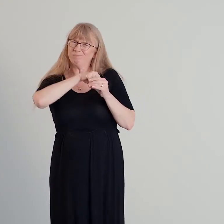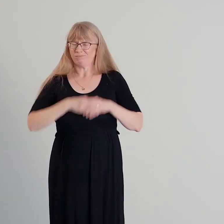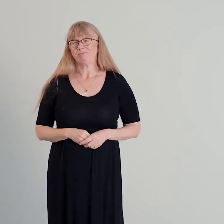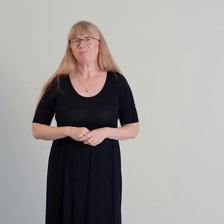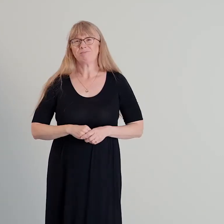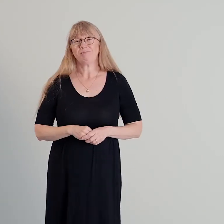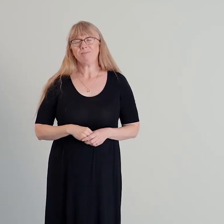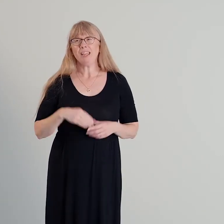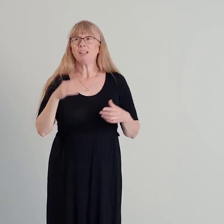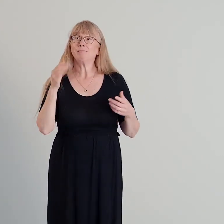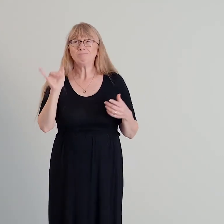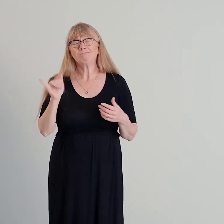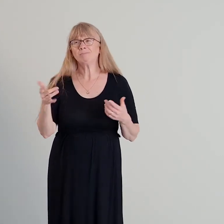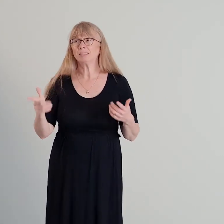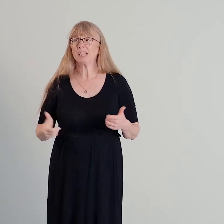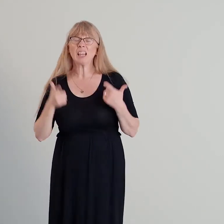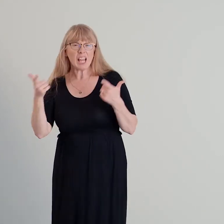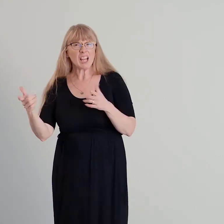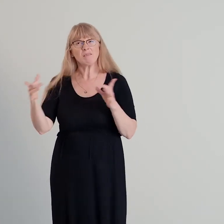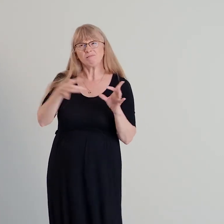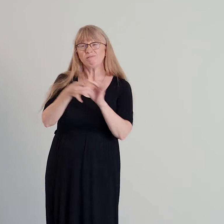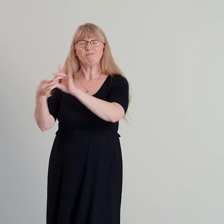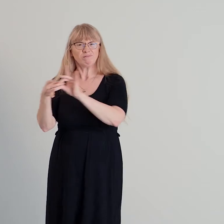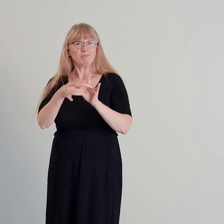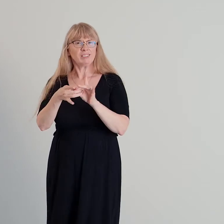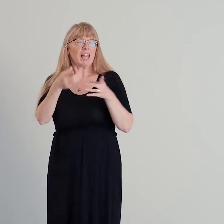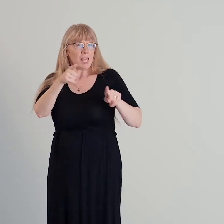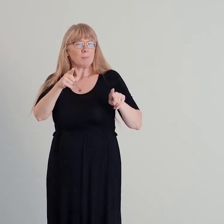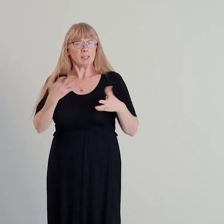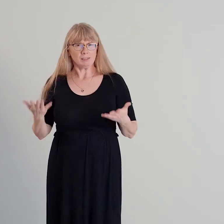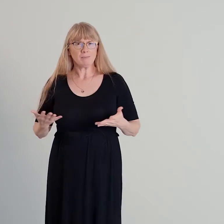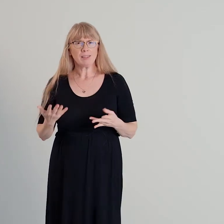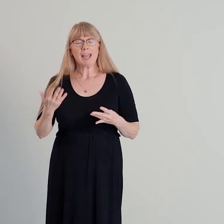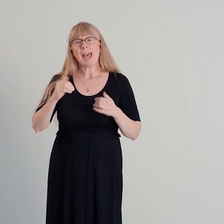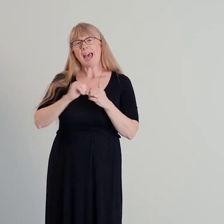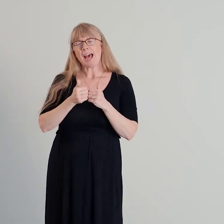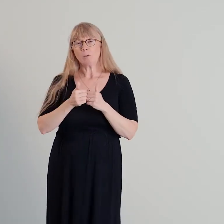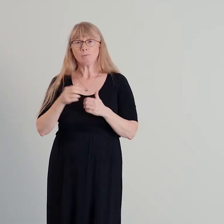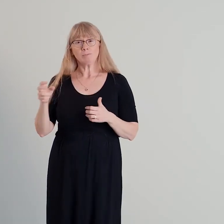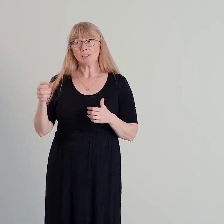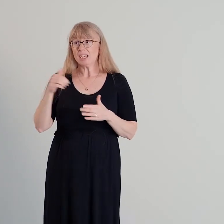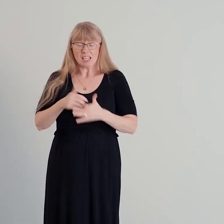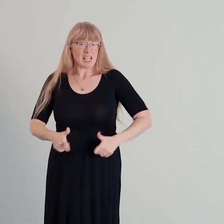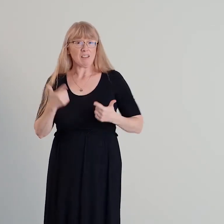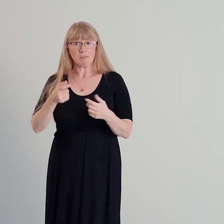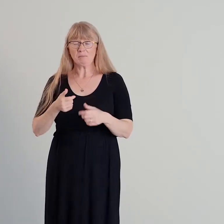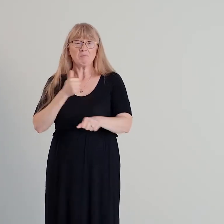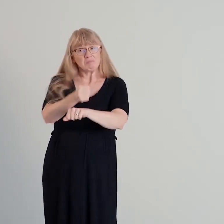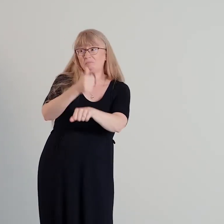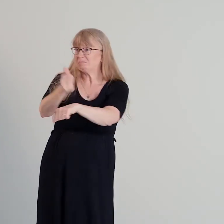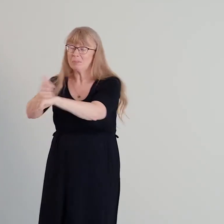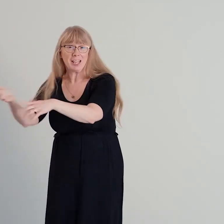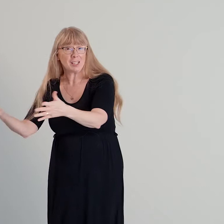And as I relate that to life, and as I relate that to some of the things that we go through, how we go through life and what we blame things on and